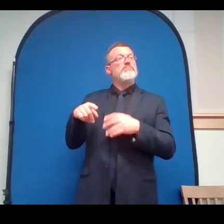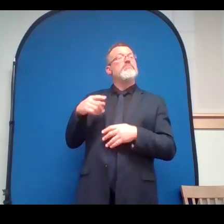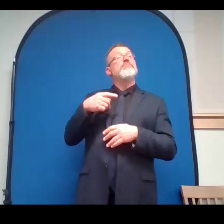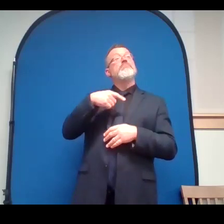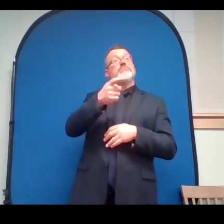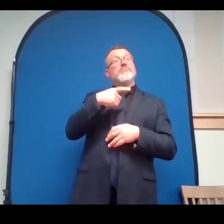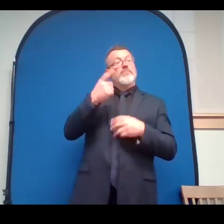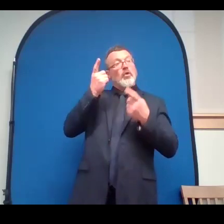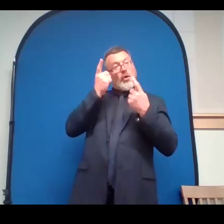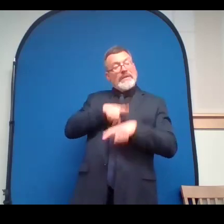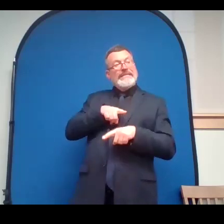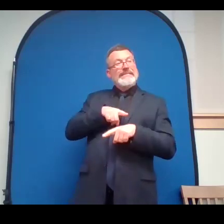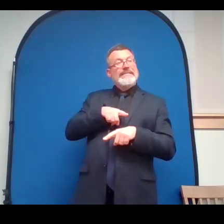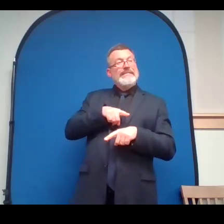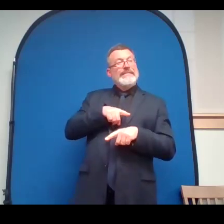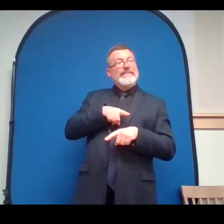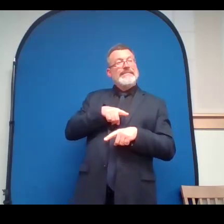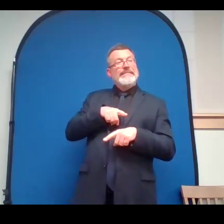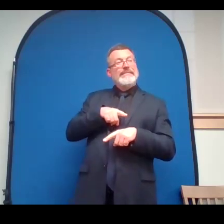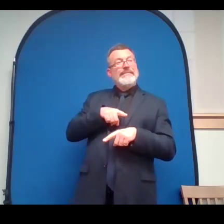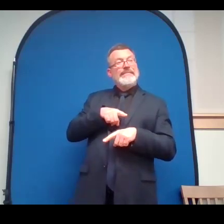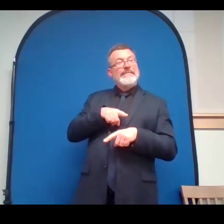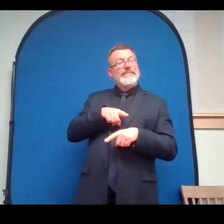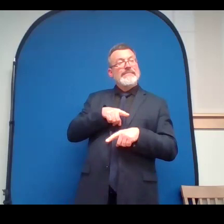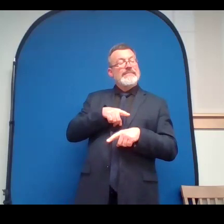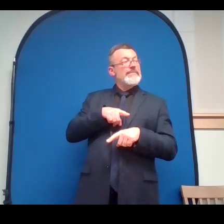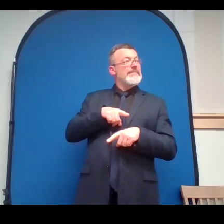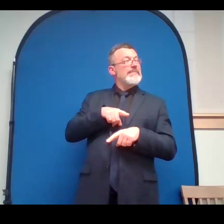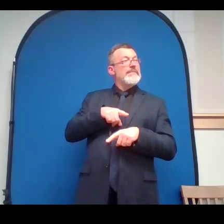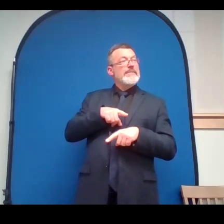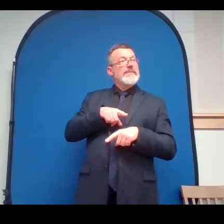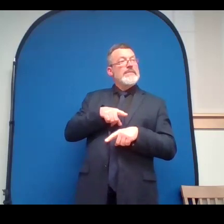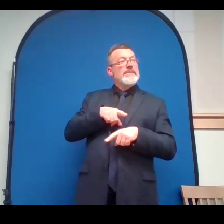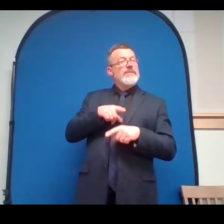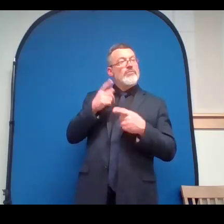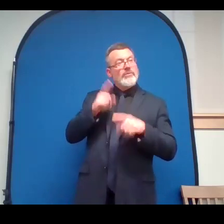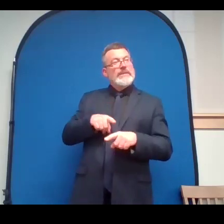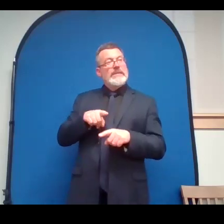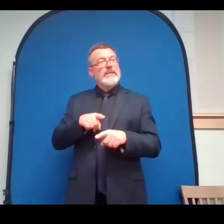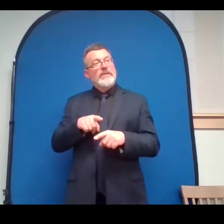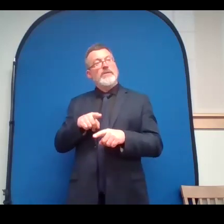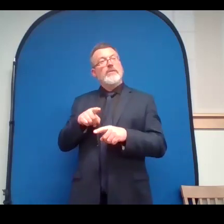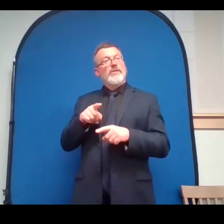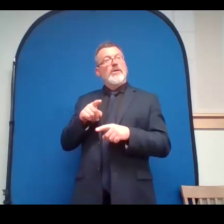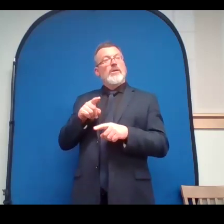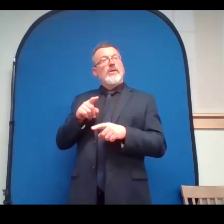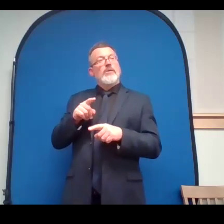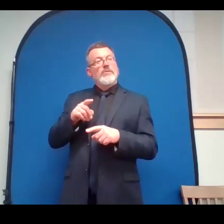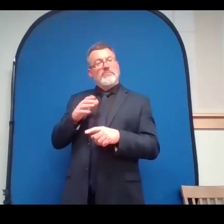developed, and he agreed to it, at which point I requested First Sergeant Mote work